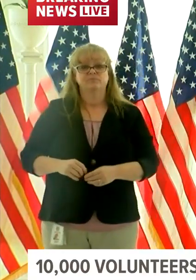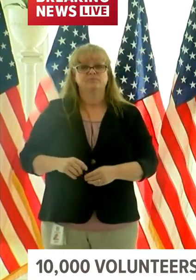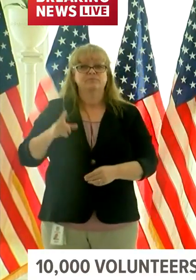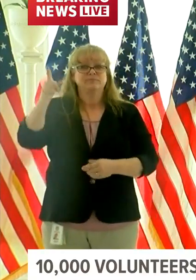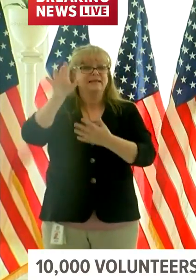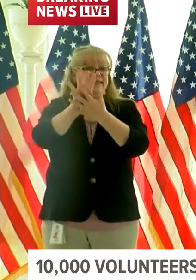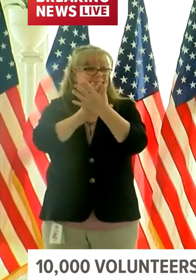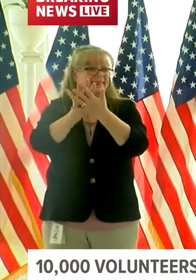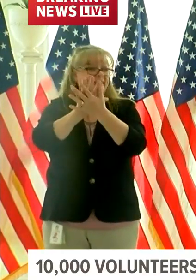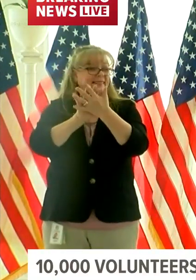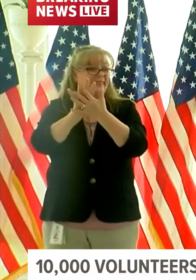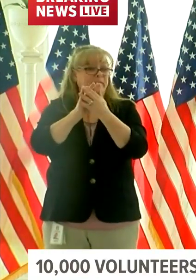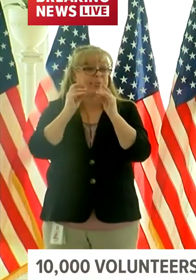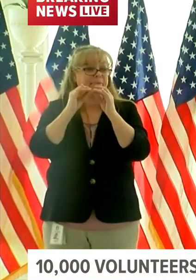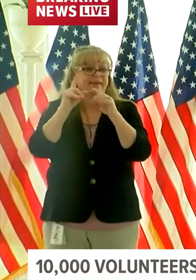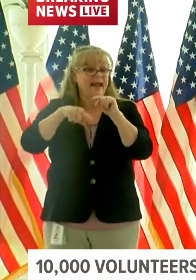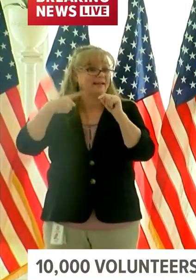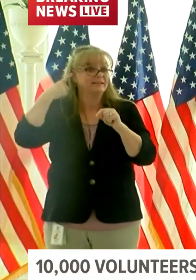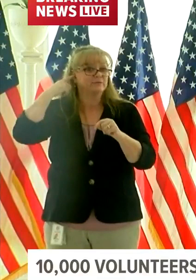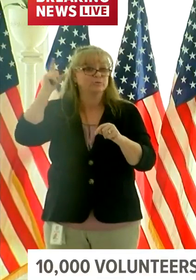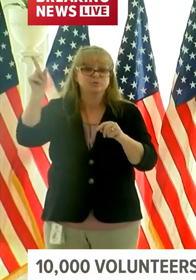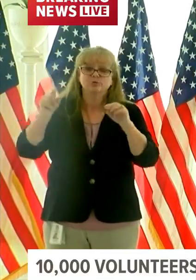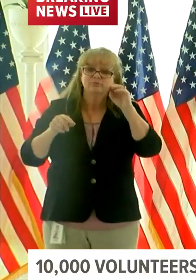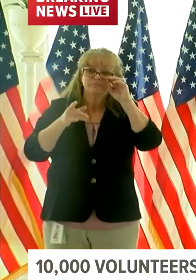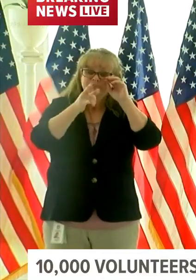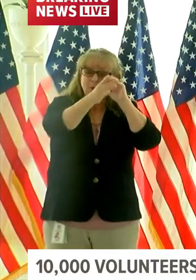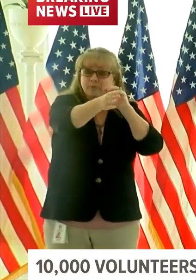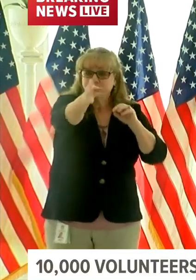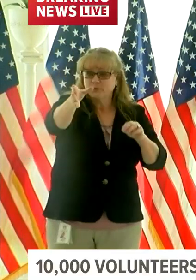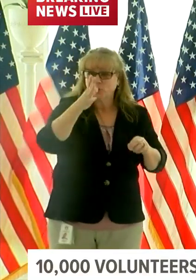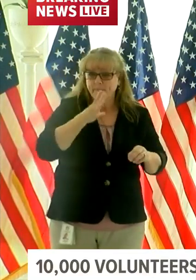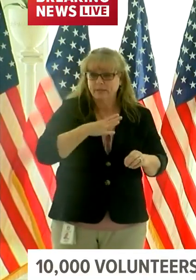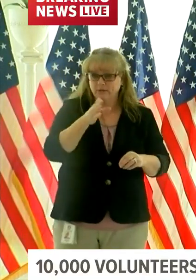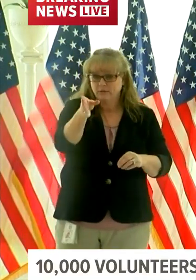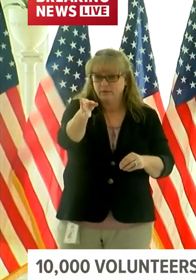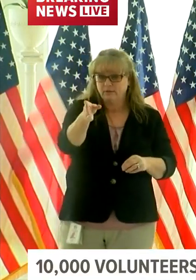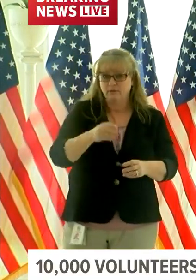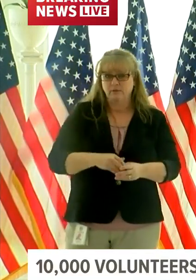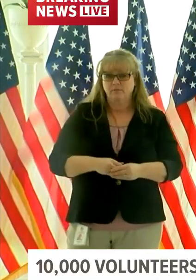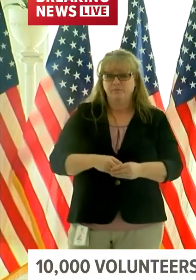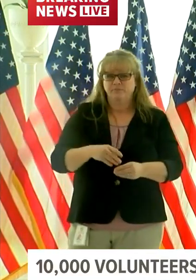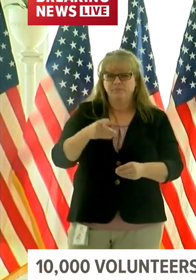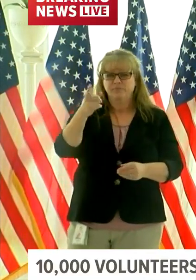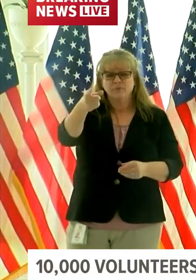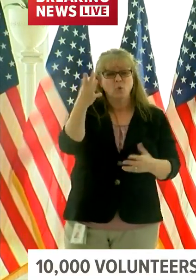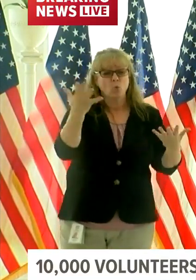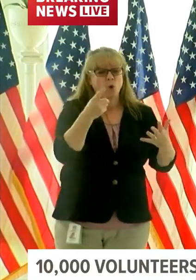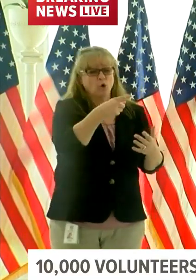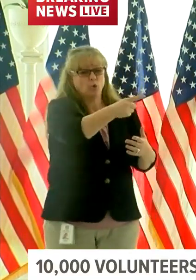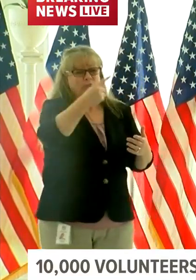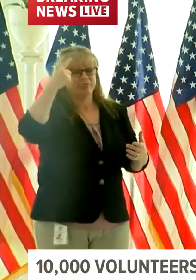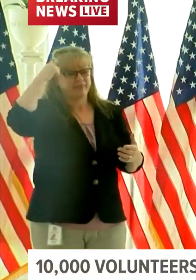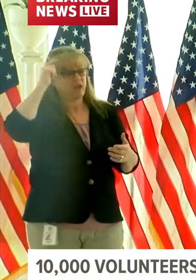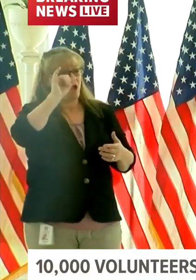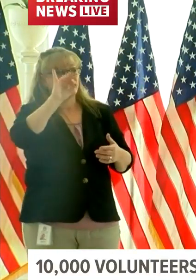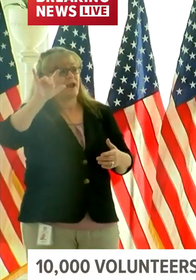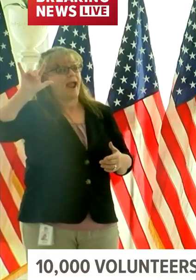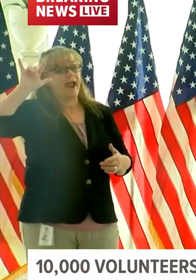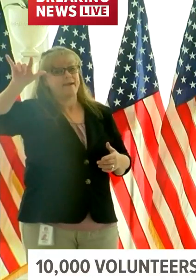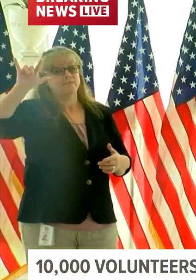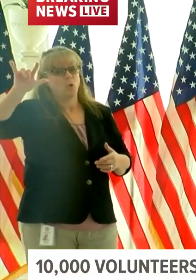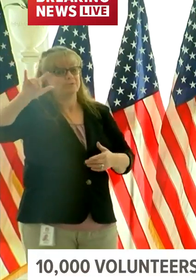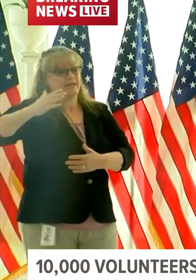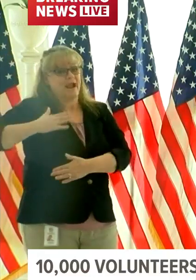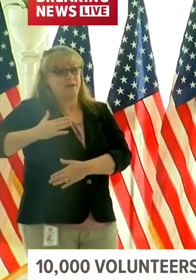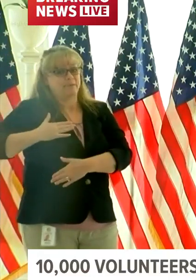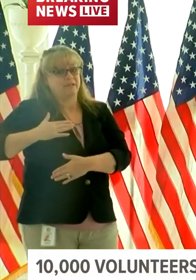Okay, we'll go to another in person. Yes. Governor, what are your thoughts about the Air Force Academy deciding to go ahead with its